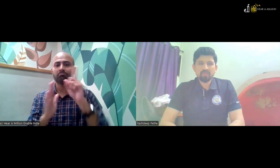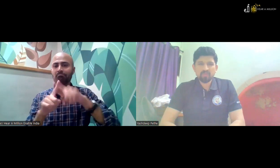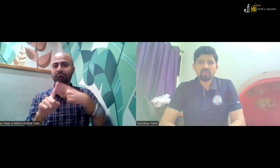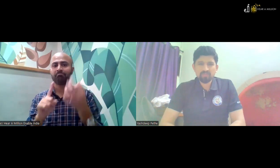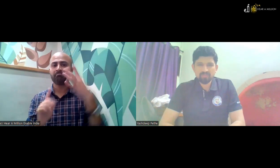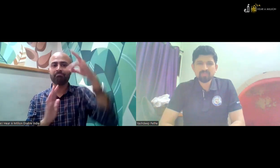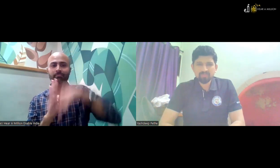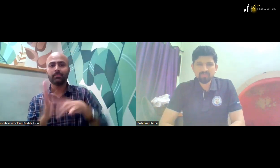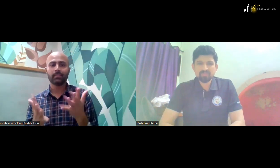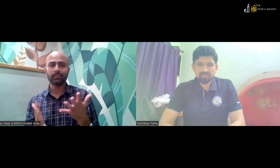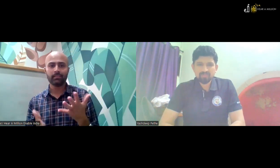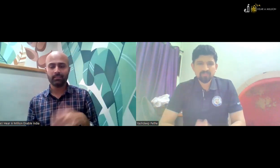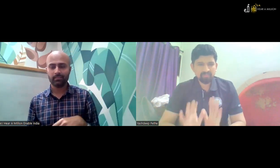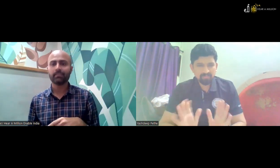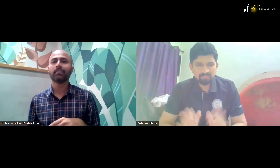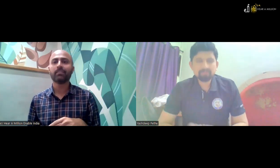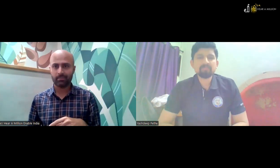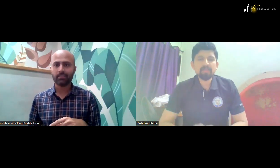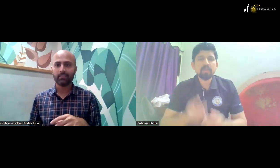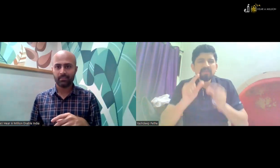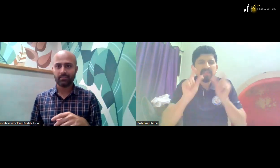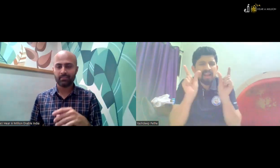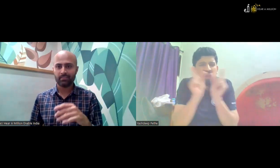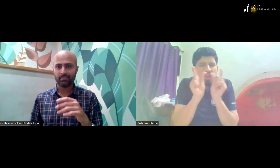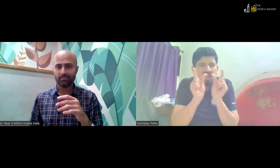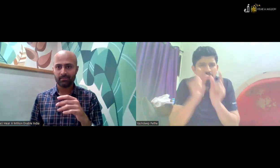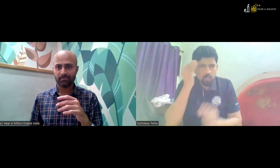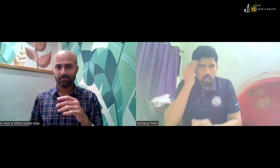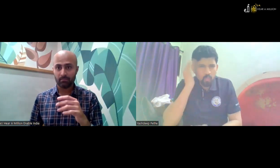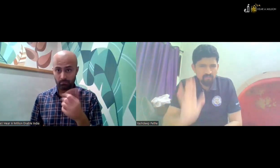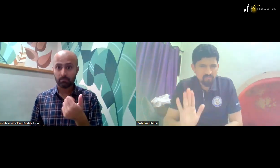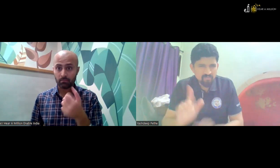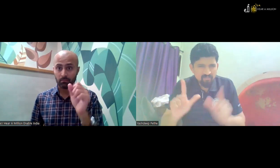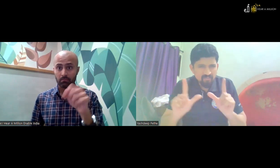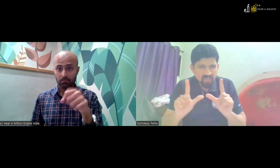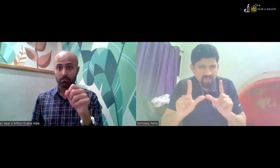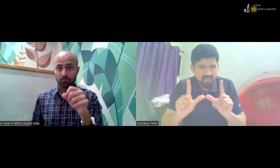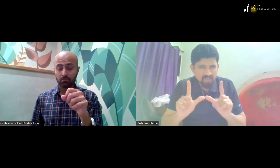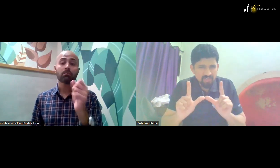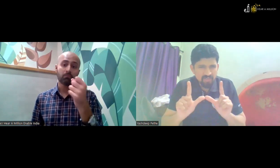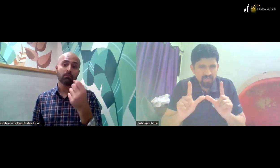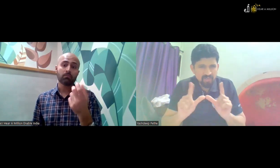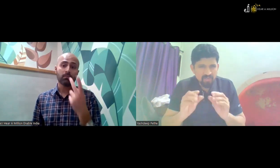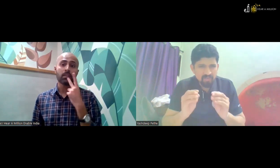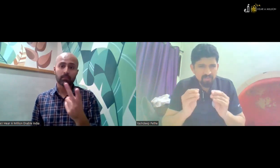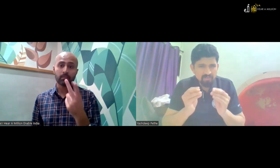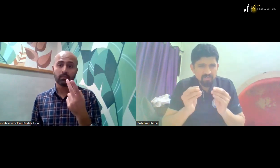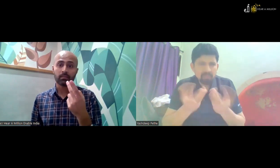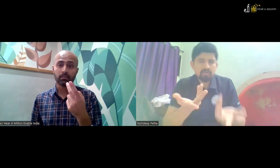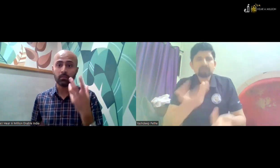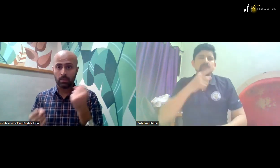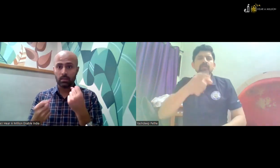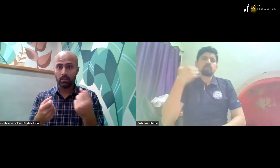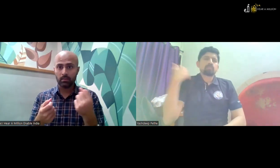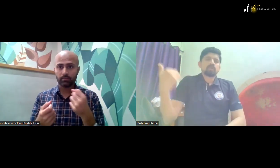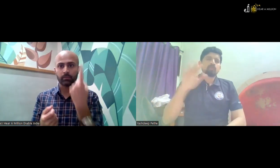just explain you. He's working in the insurance, so he can give you clarification on the insurance sector only. So, is